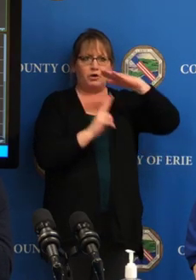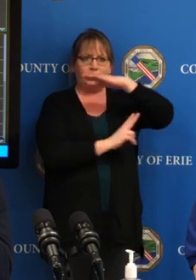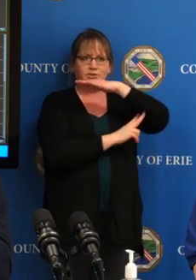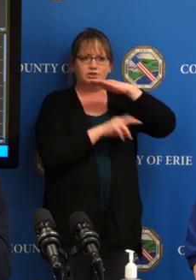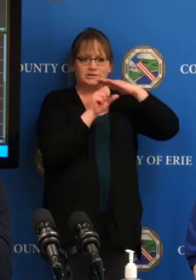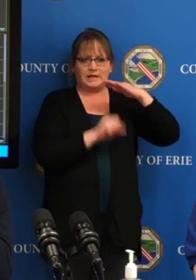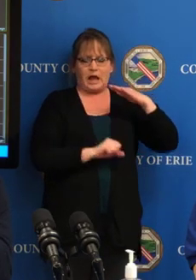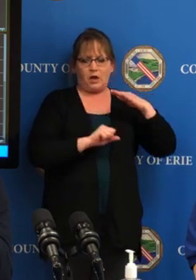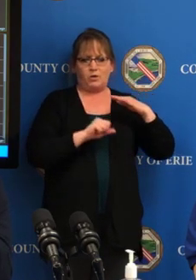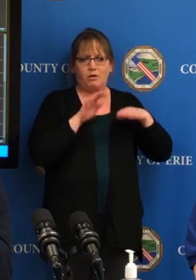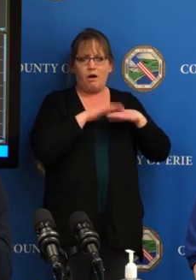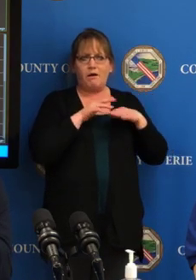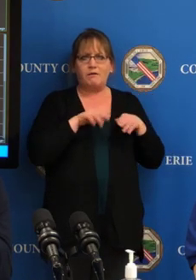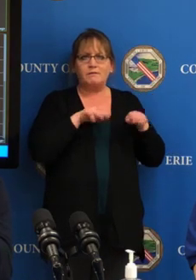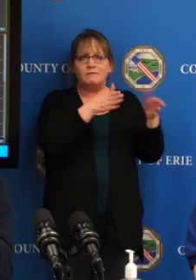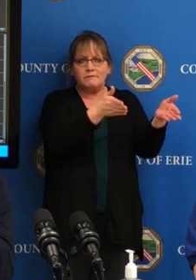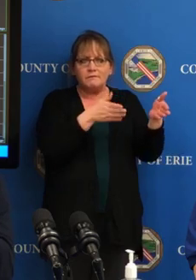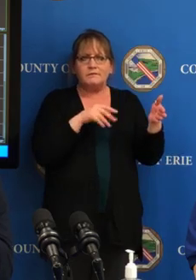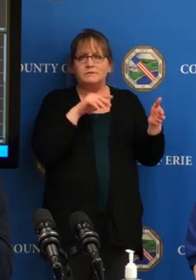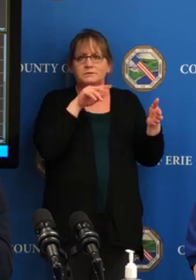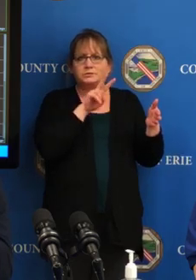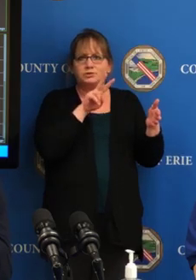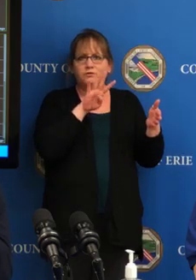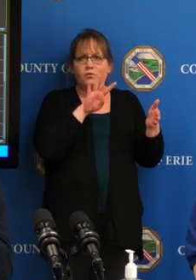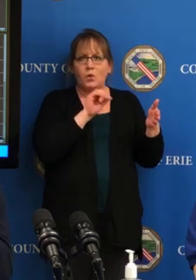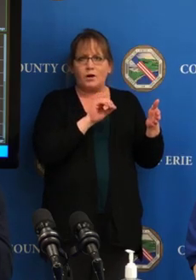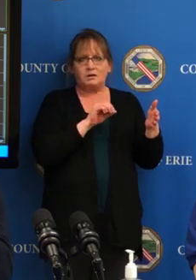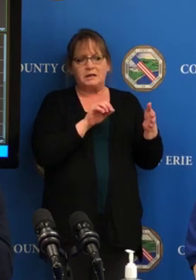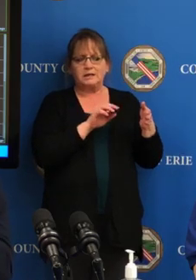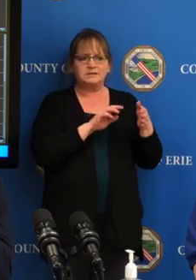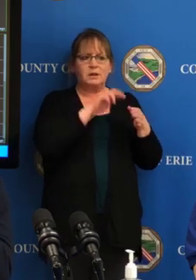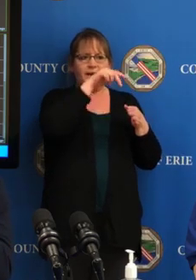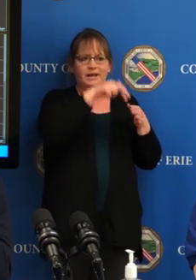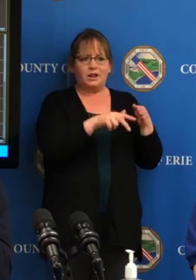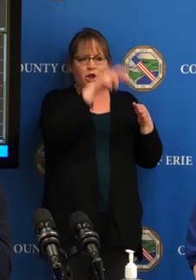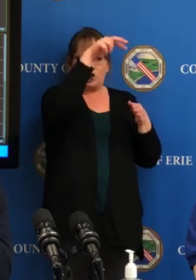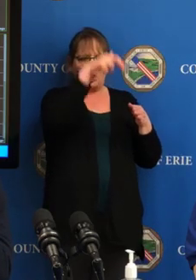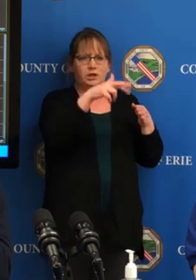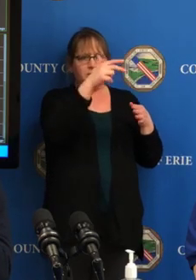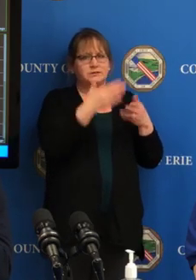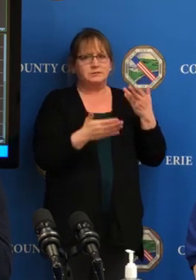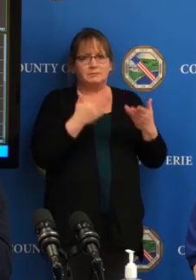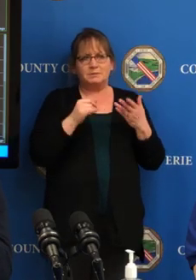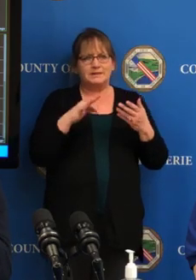240. Gorgeous park, a little hillier. Got some good trails, but maybe not the trails